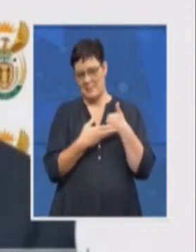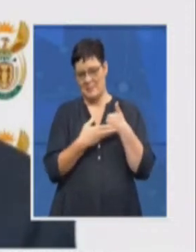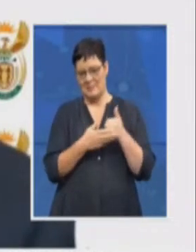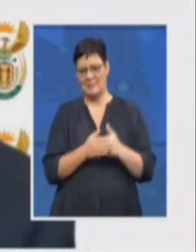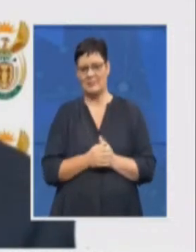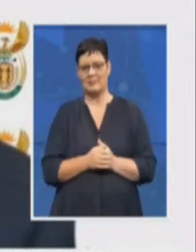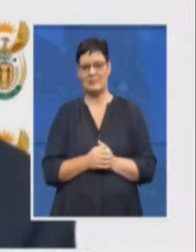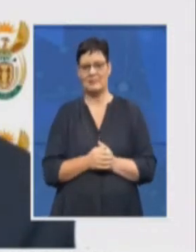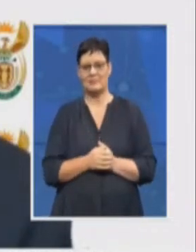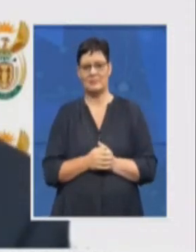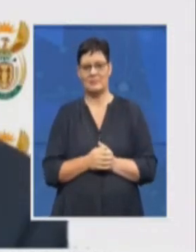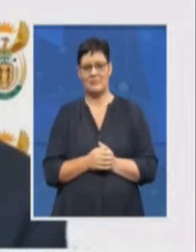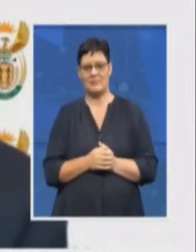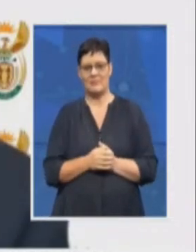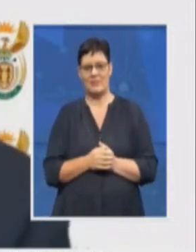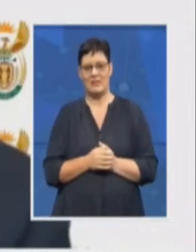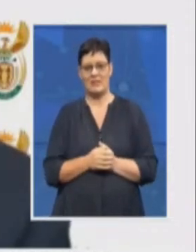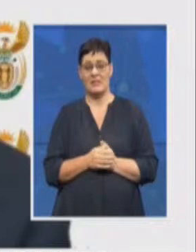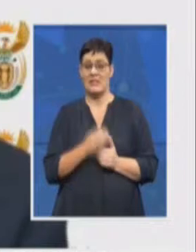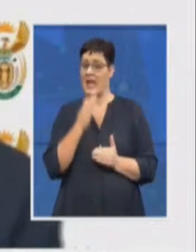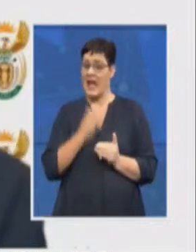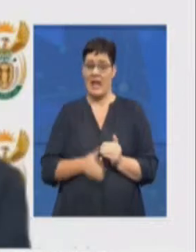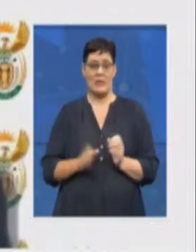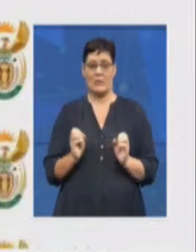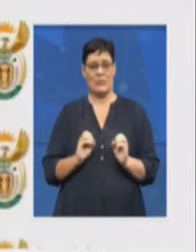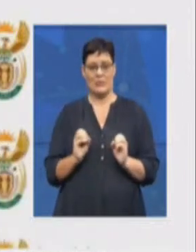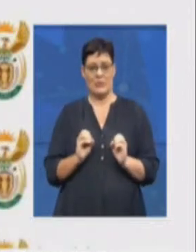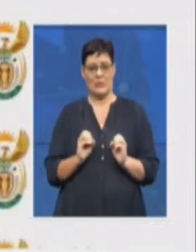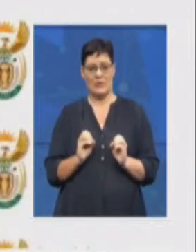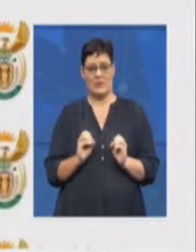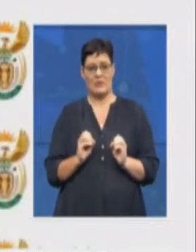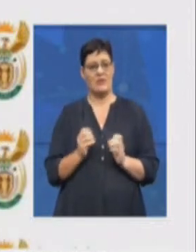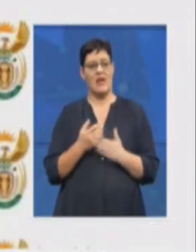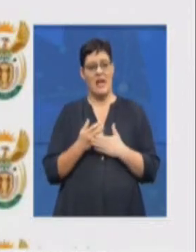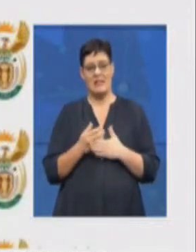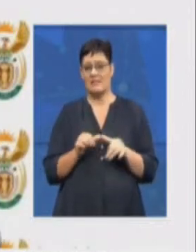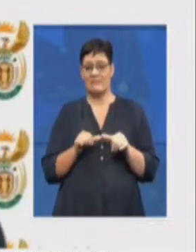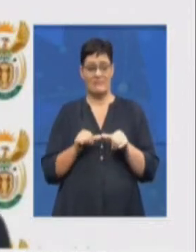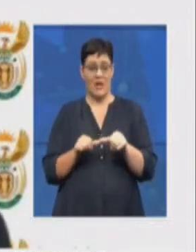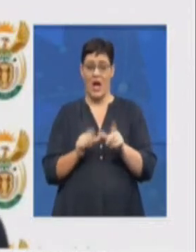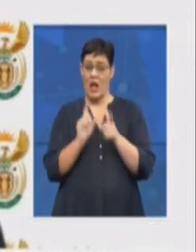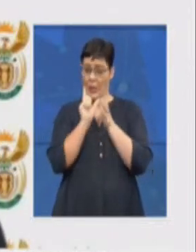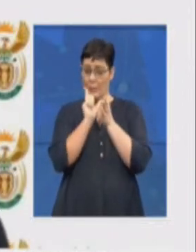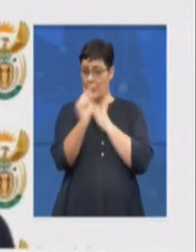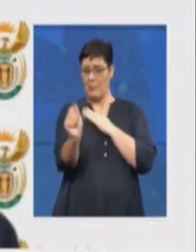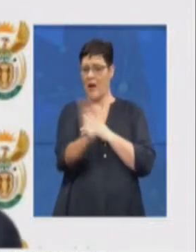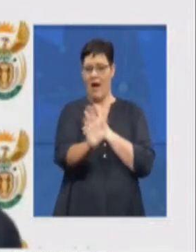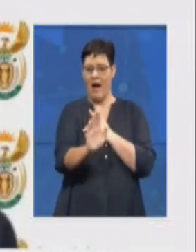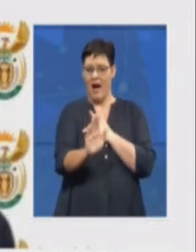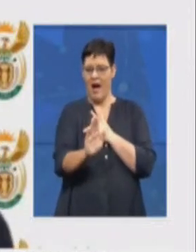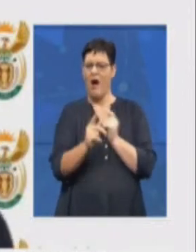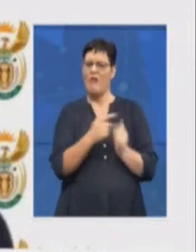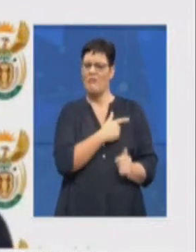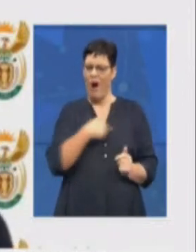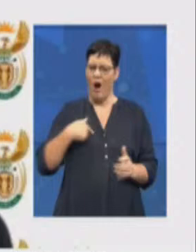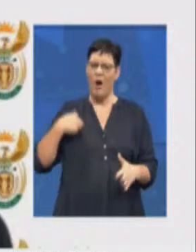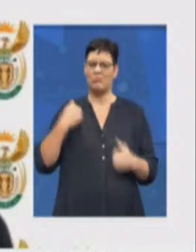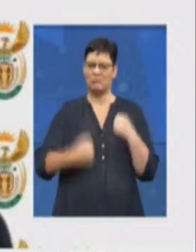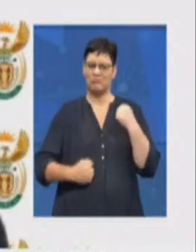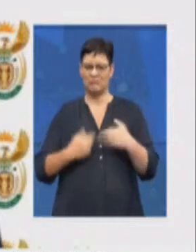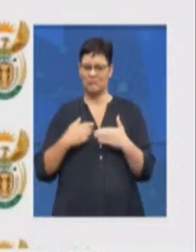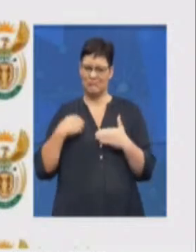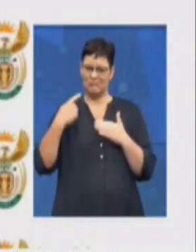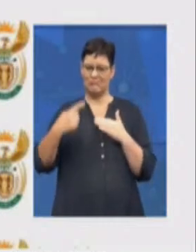This is a marathon, it's not a sprint. So as we go through this marathon, we will